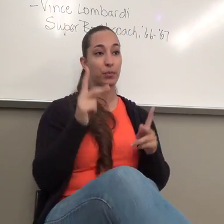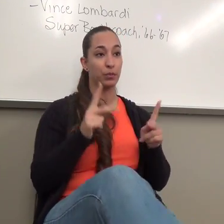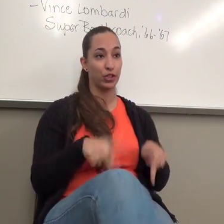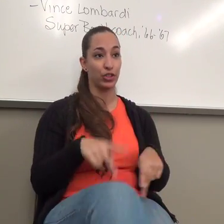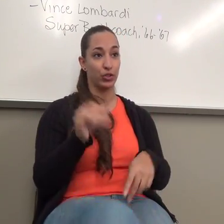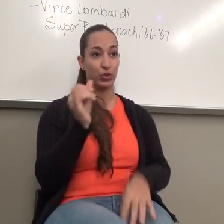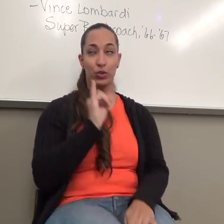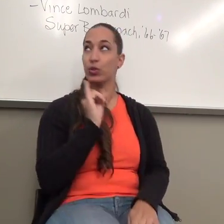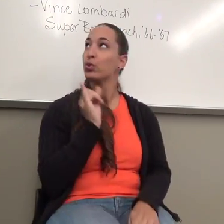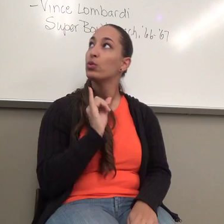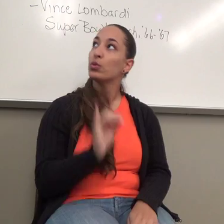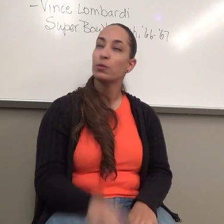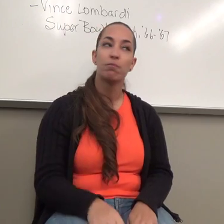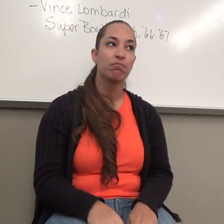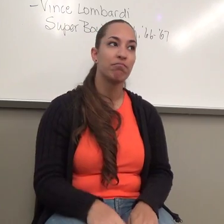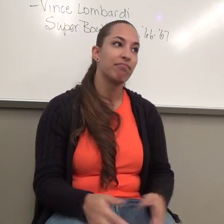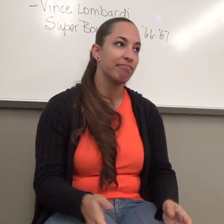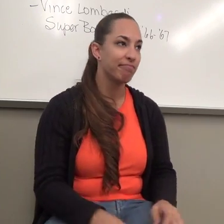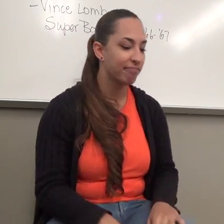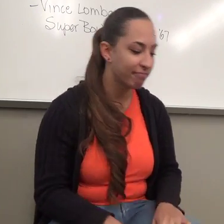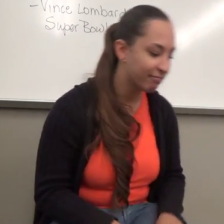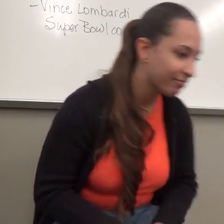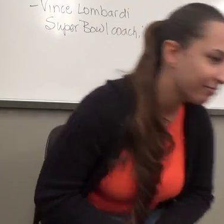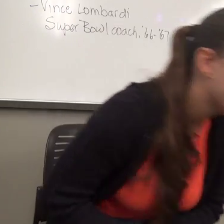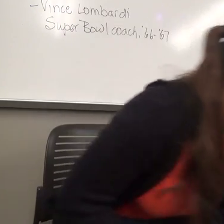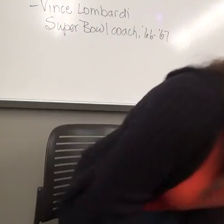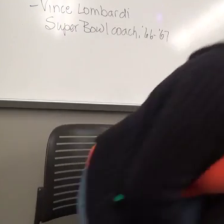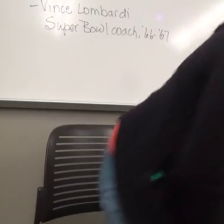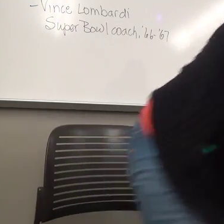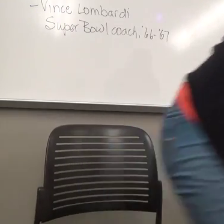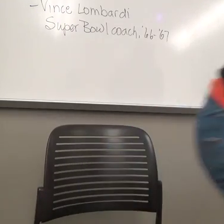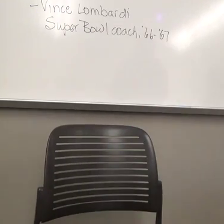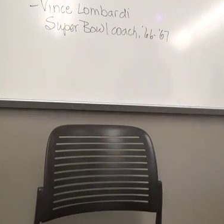this, one other person has